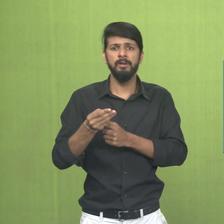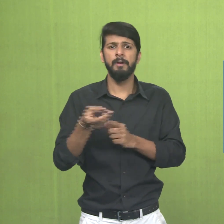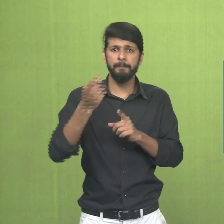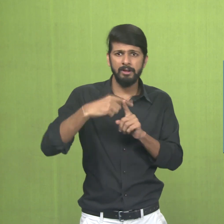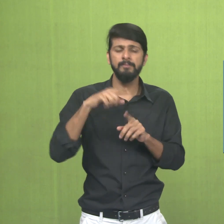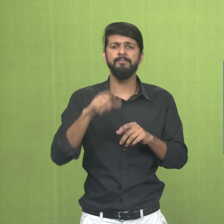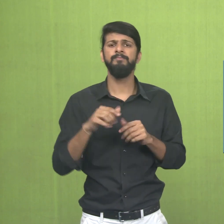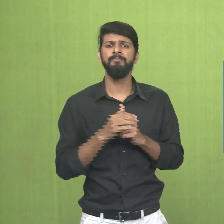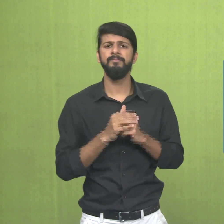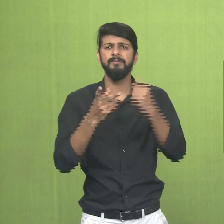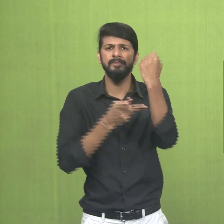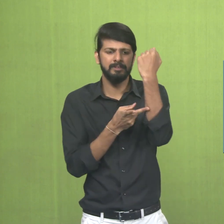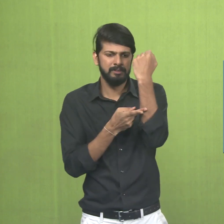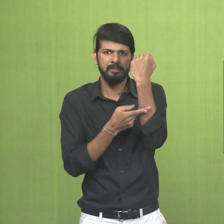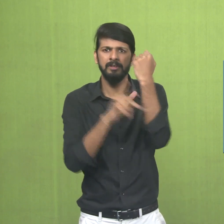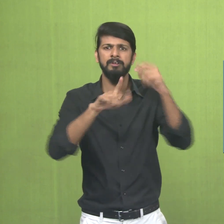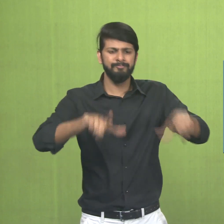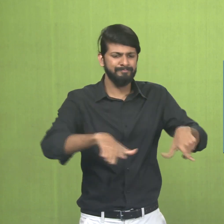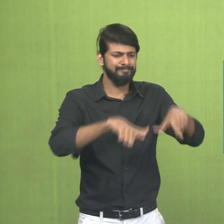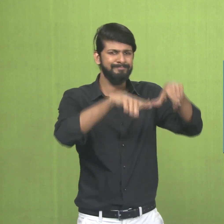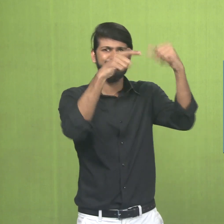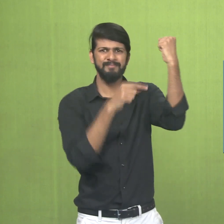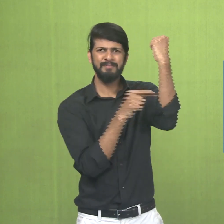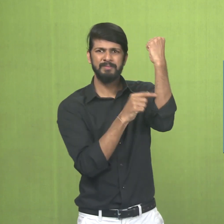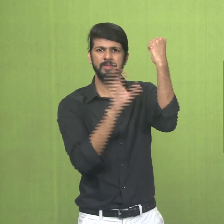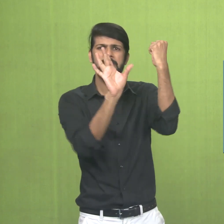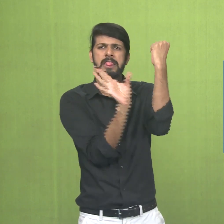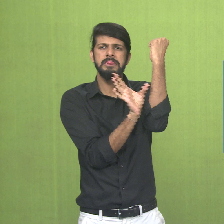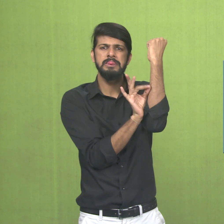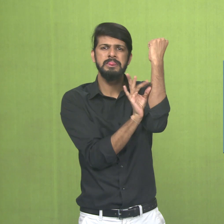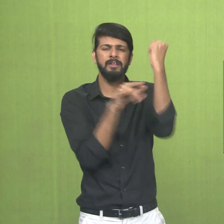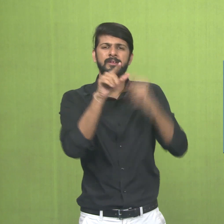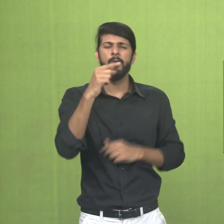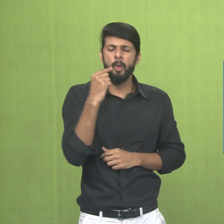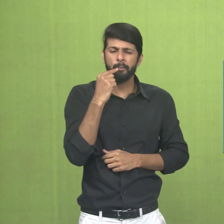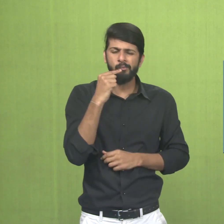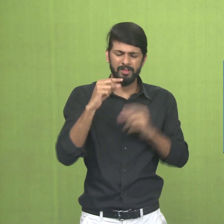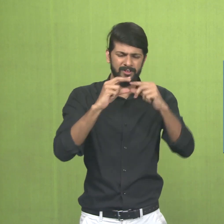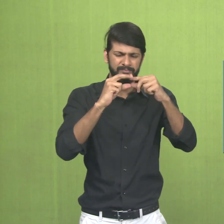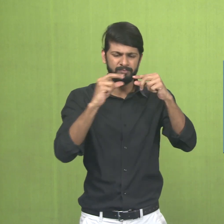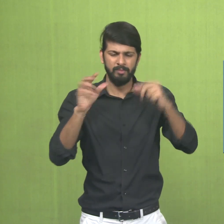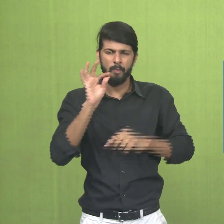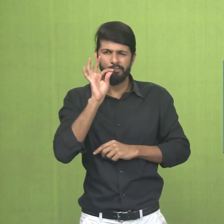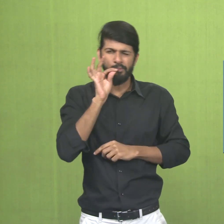which he would crush, and then he would mix it in tamarind